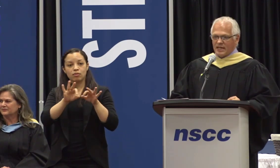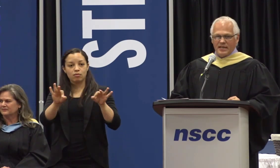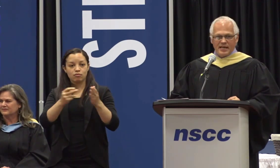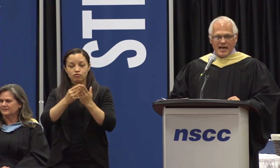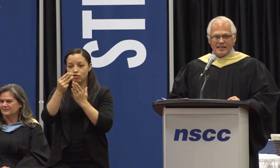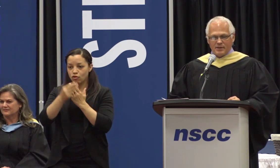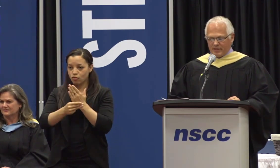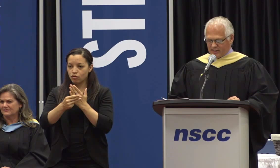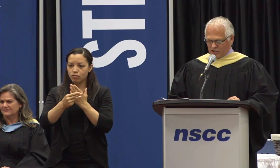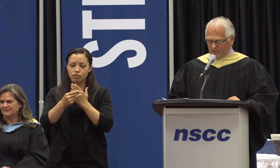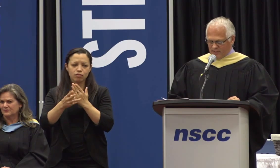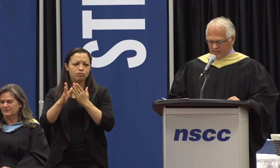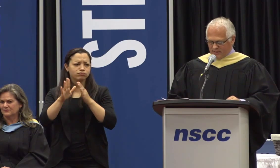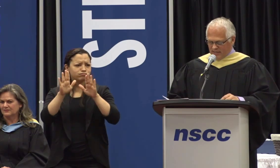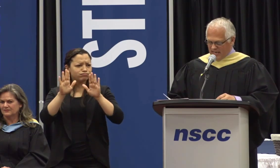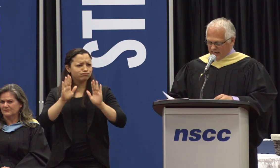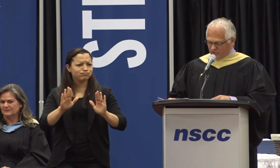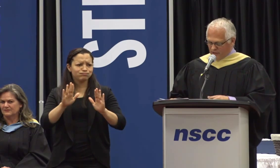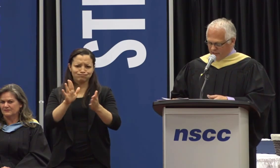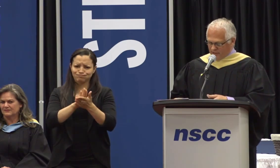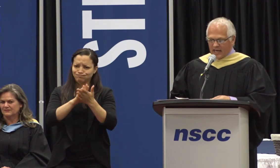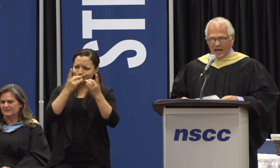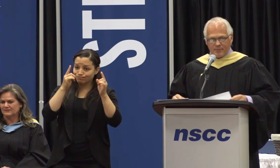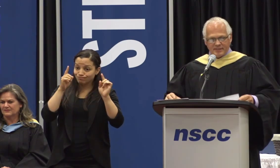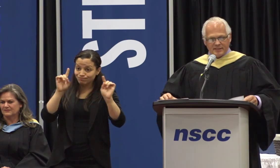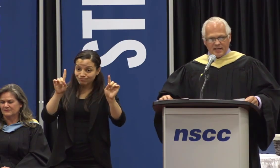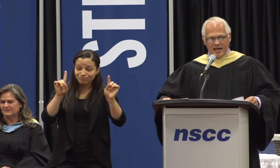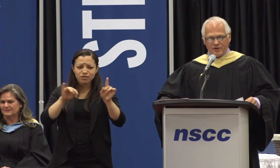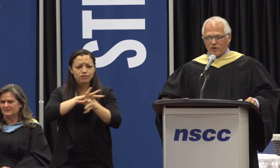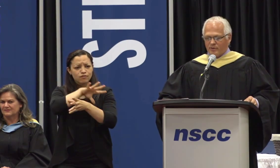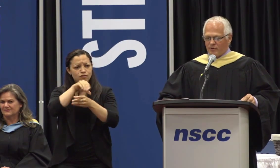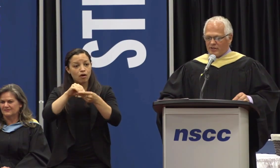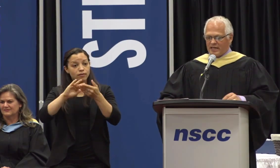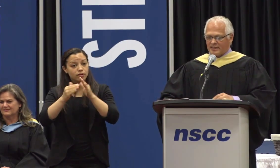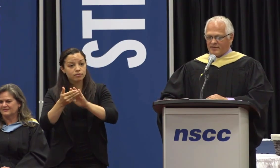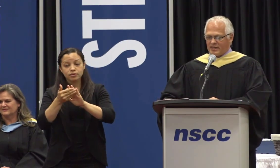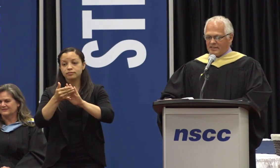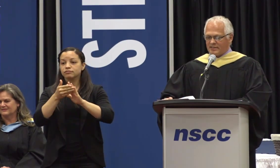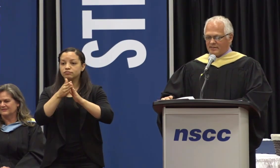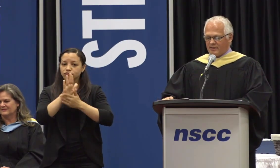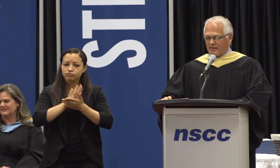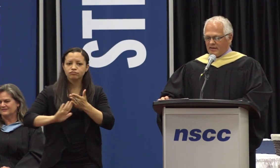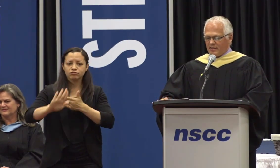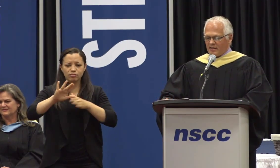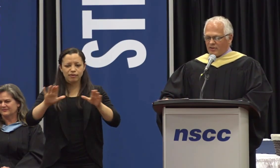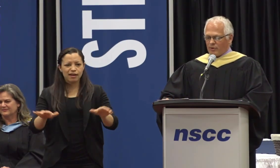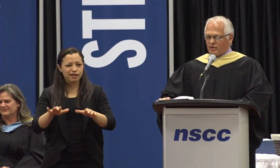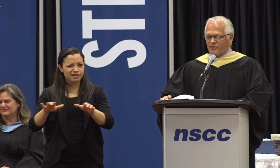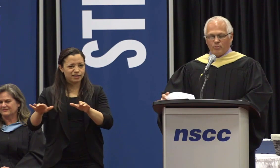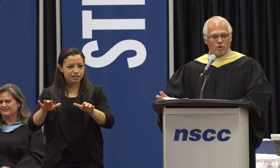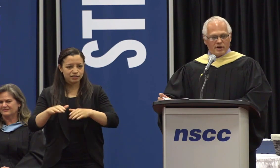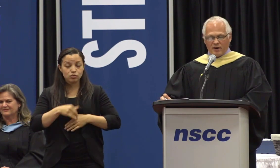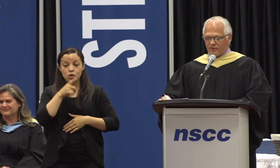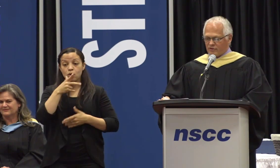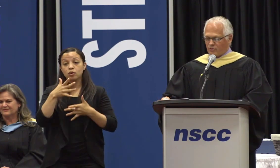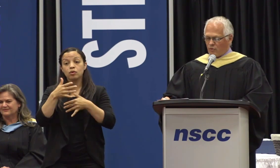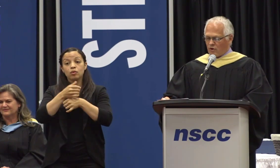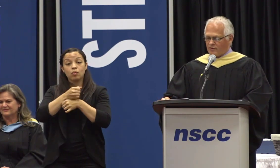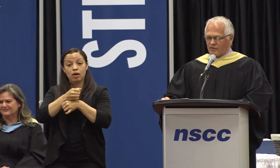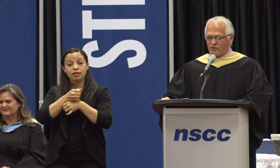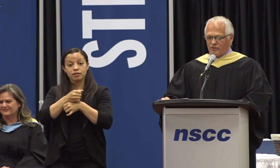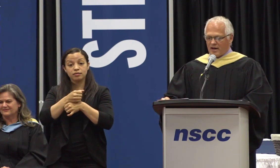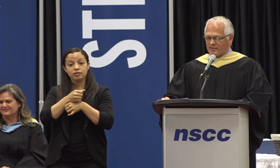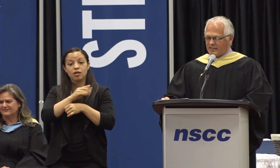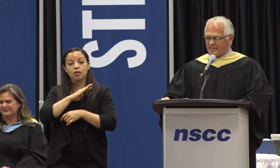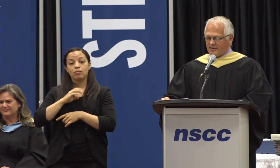demonstrated outstanding academic achievement and contributed to campus and/or community activities. The winner of the Board of Governors